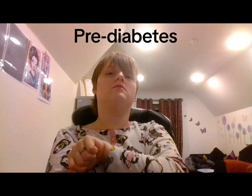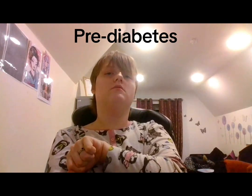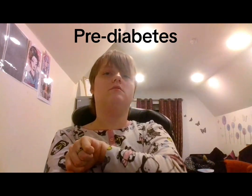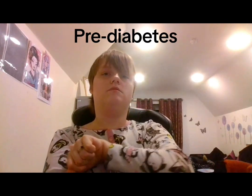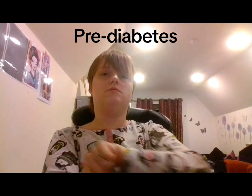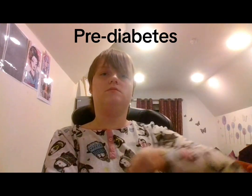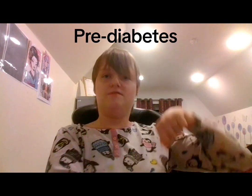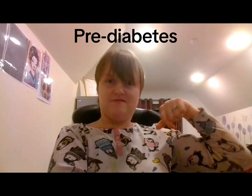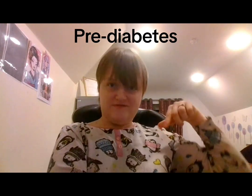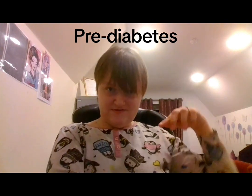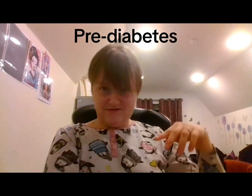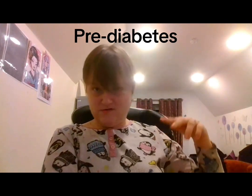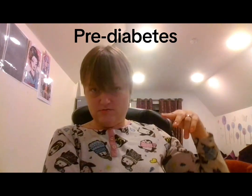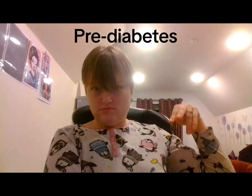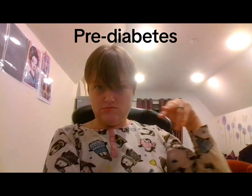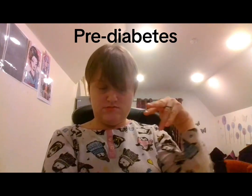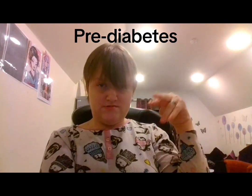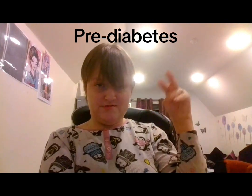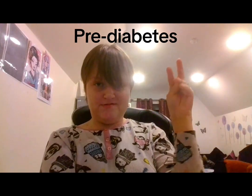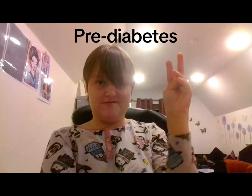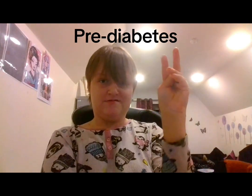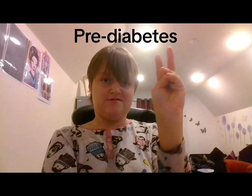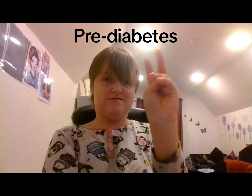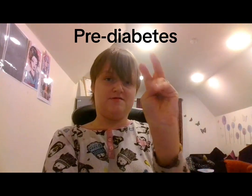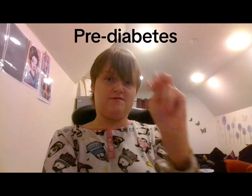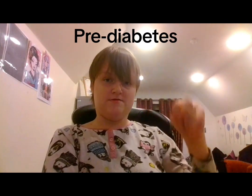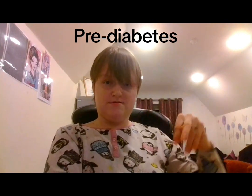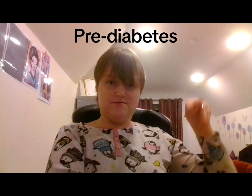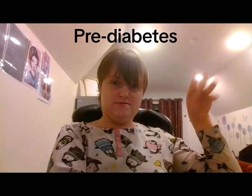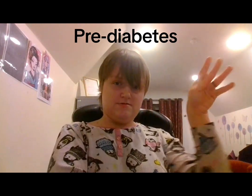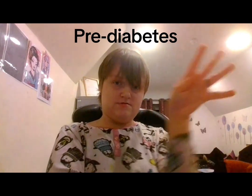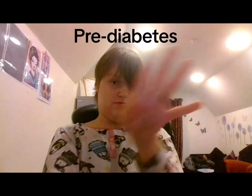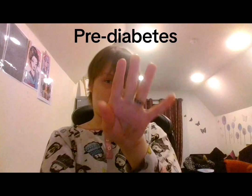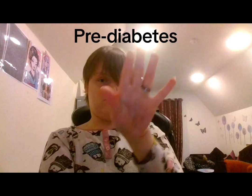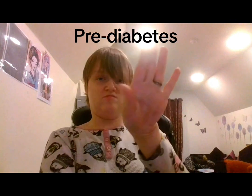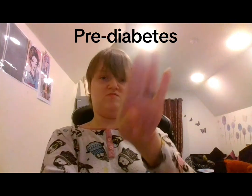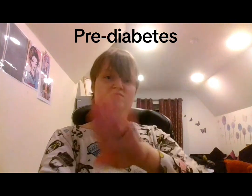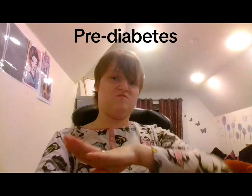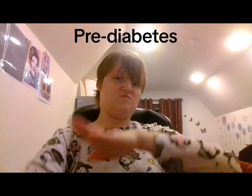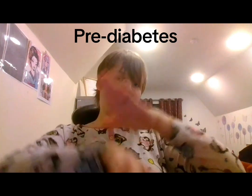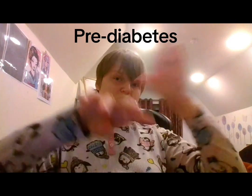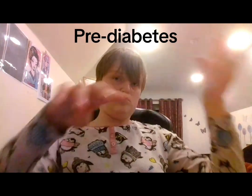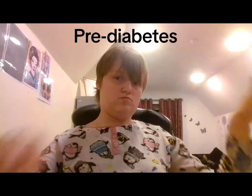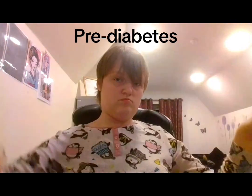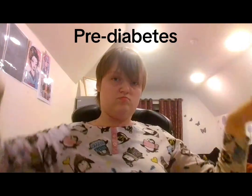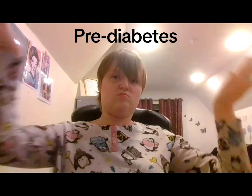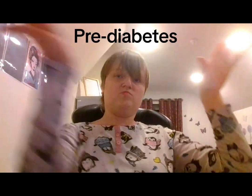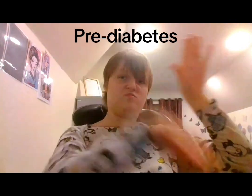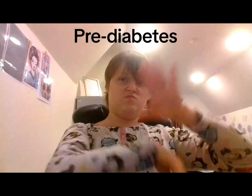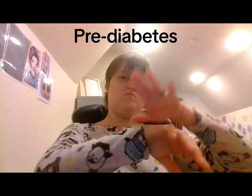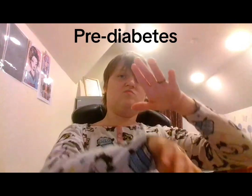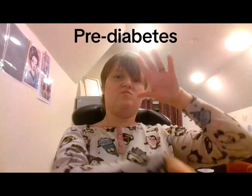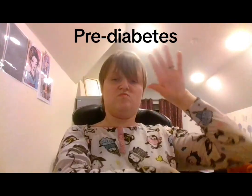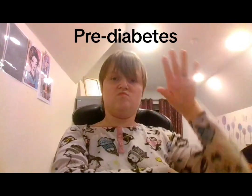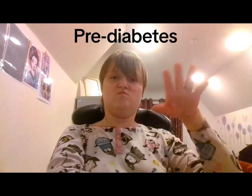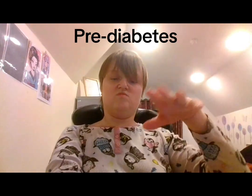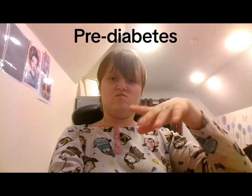Type 2 diabetes is 2 to 4 times more likely in people of South Asian descent